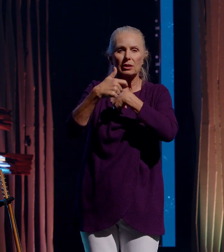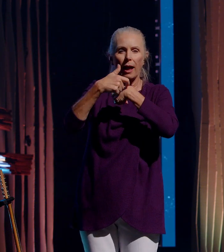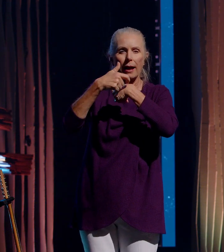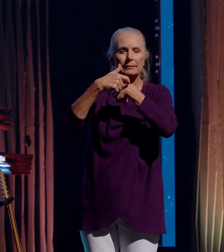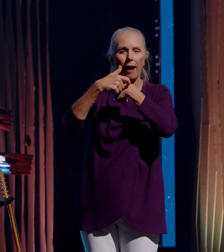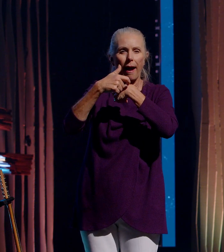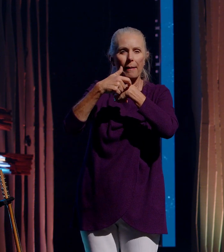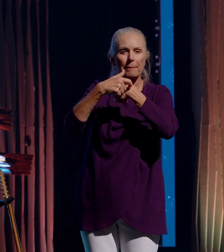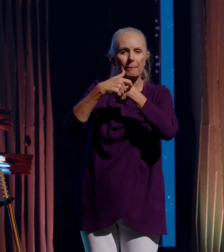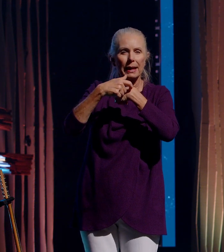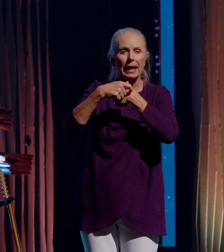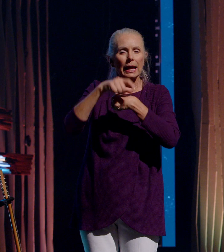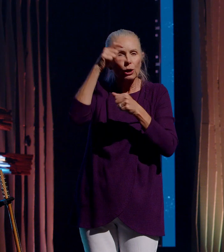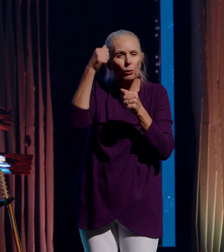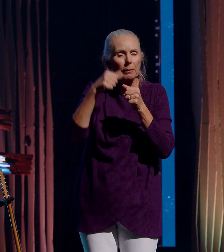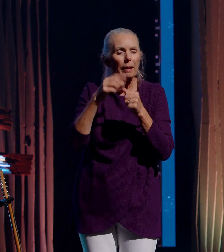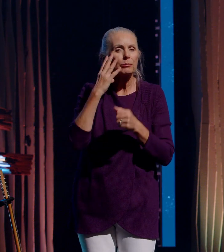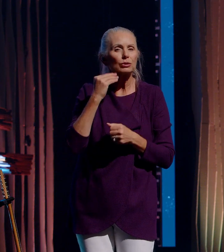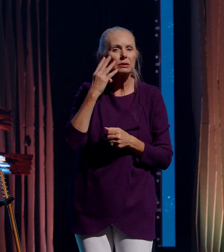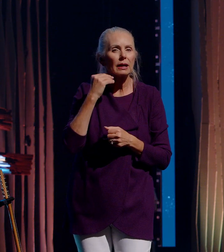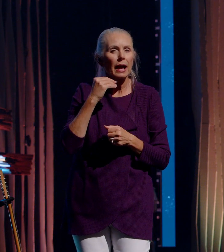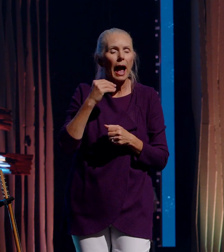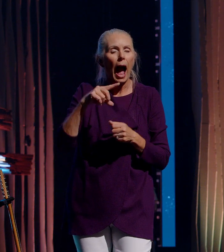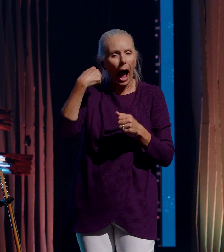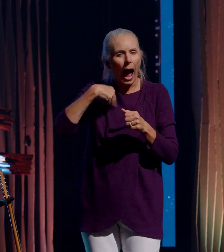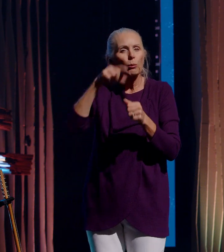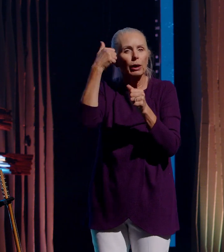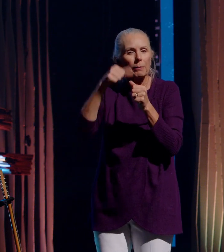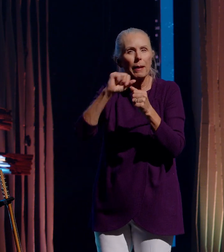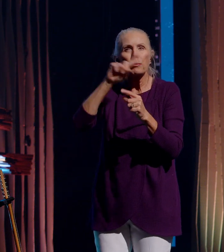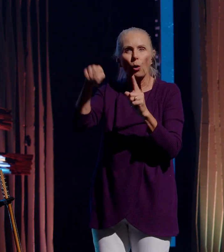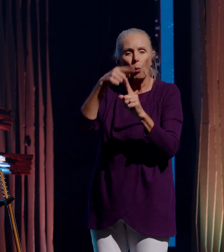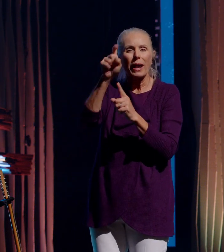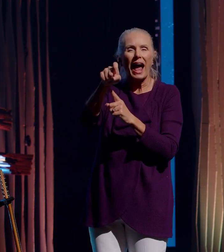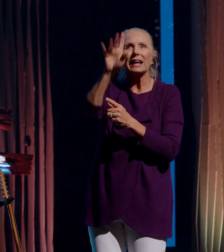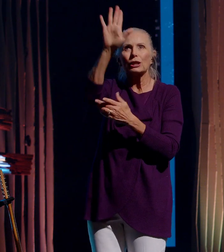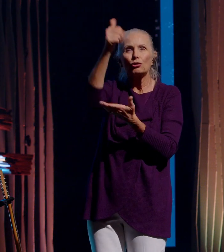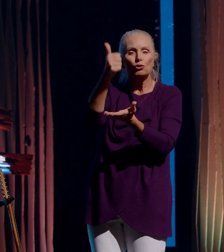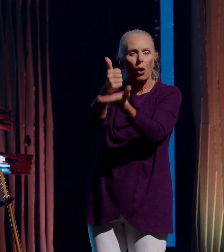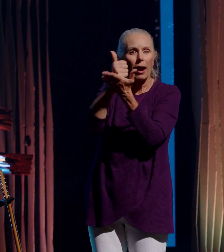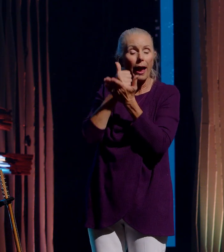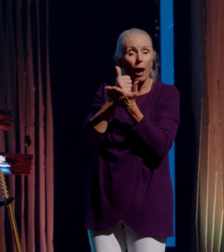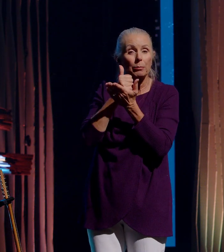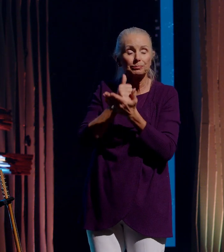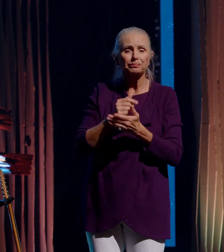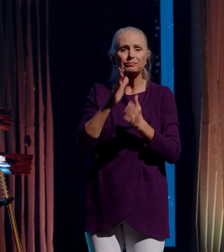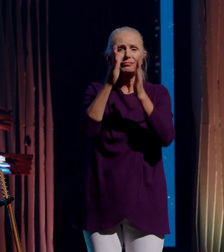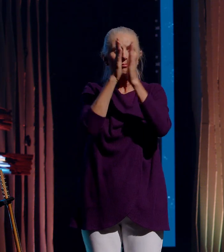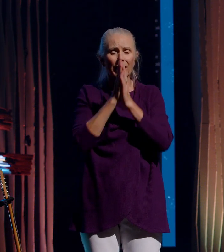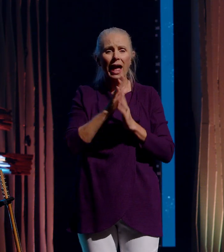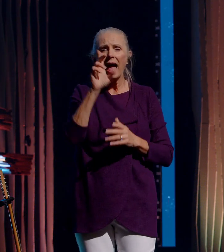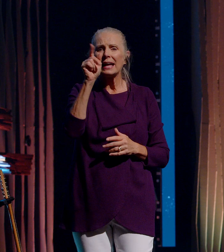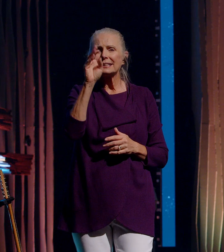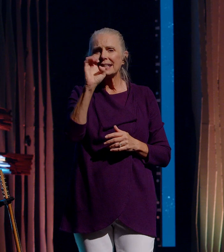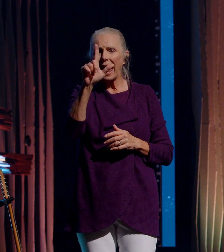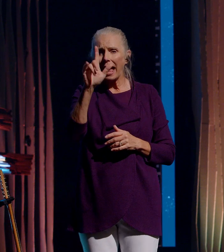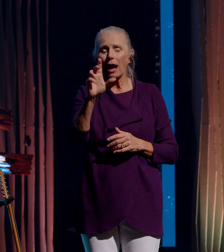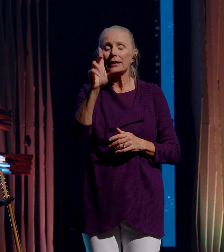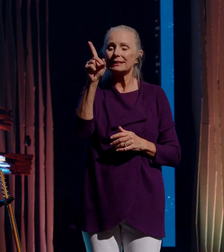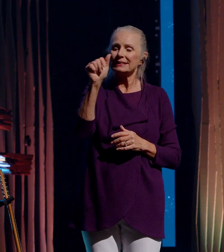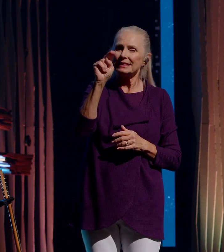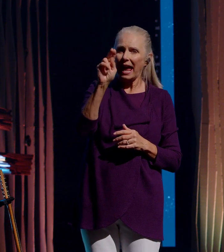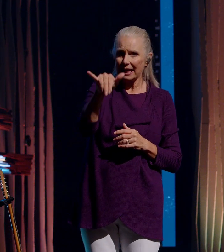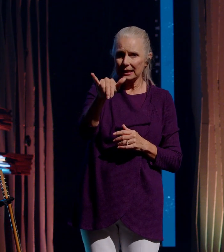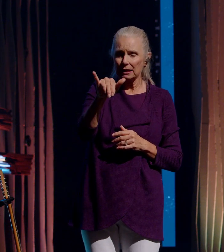something, out of a time where he really needed the Lord's help. A pastor by the name of Dan Akins, he writes a commentary on this psalm, and in this exclamation of the verses,